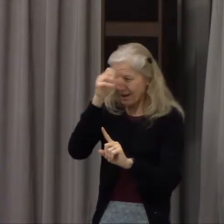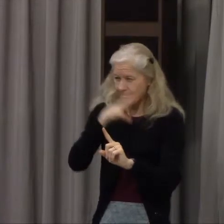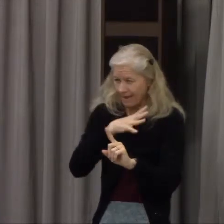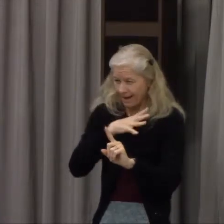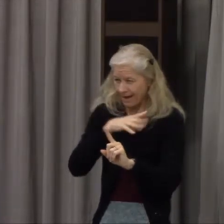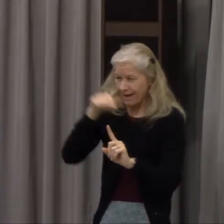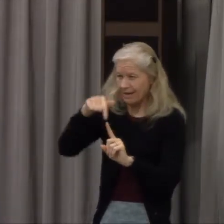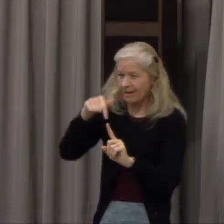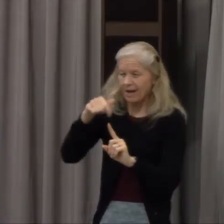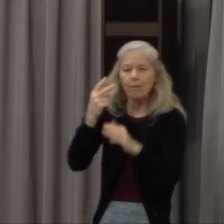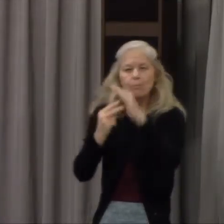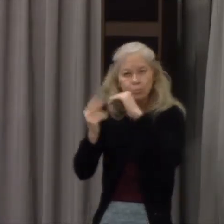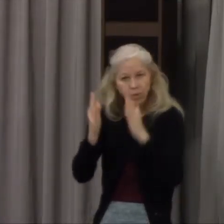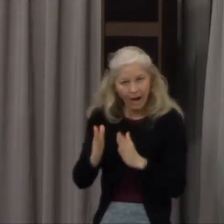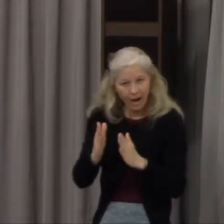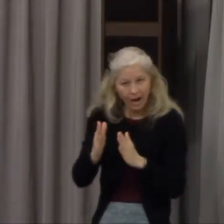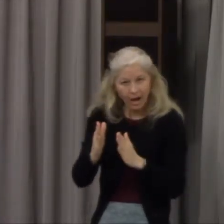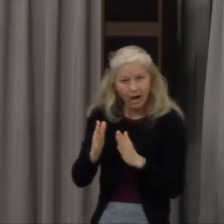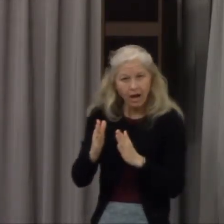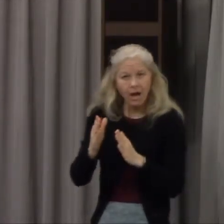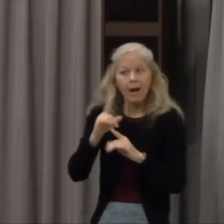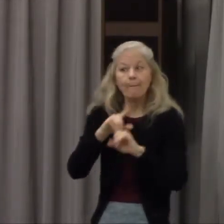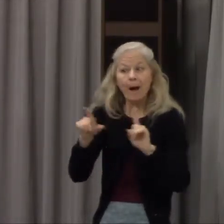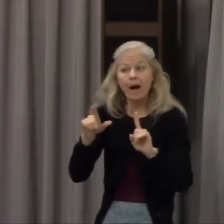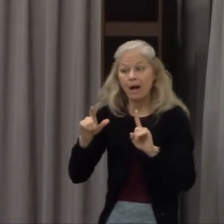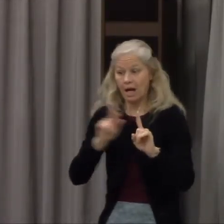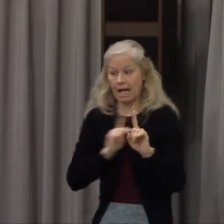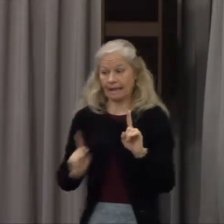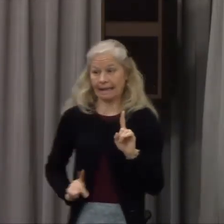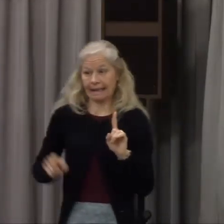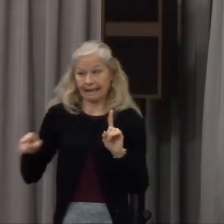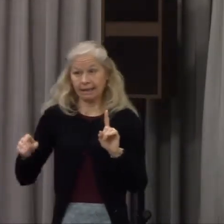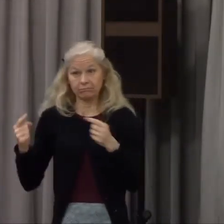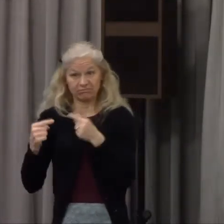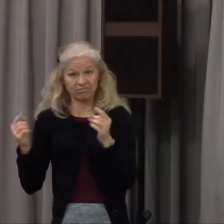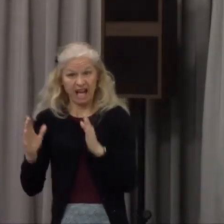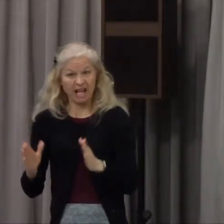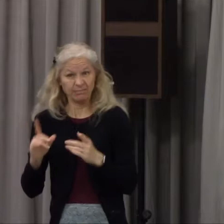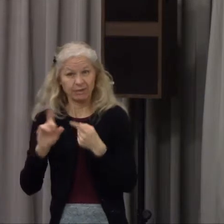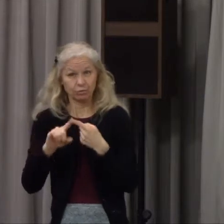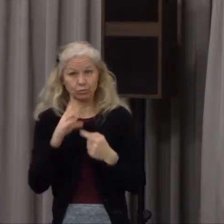kind of reversed the roles there, you know. Which had happened apparently in their hearts, but